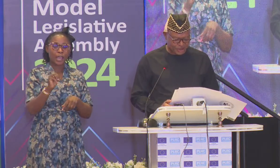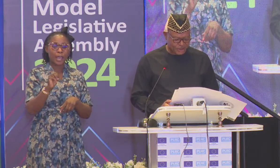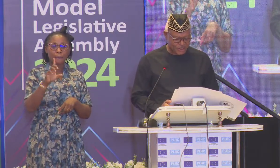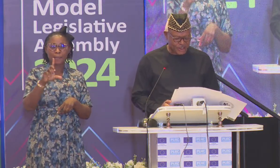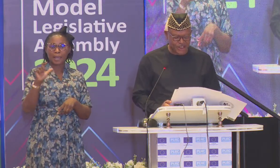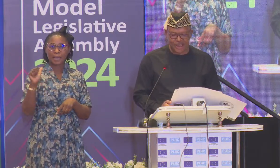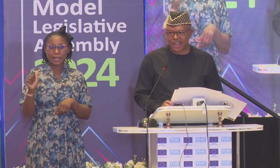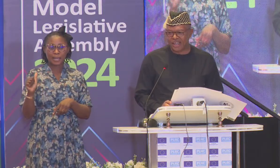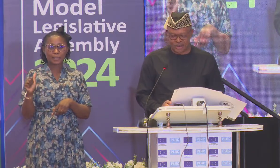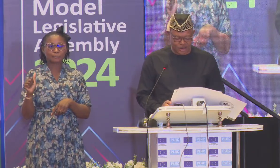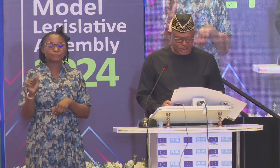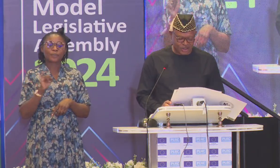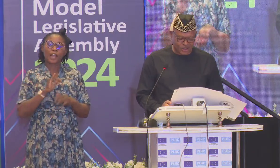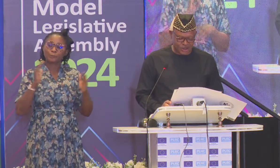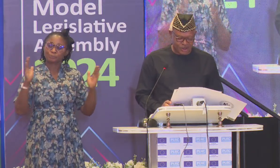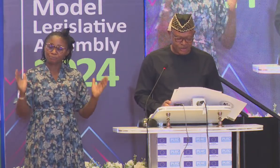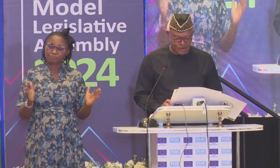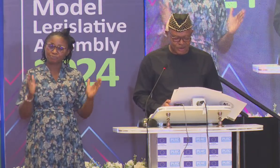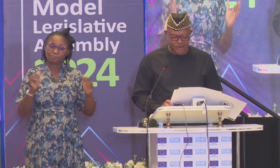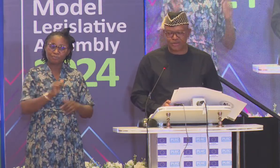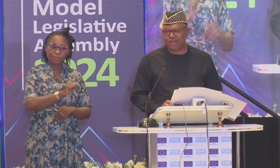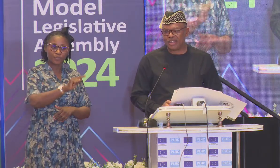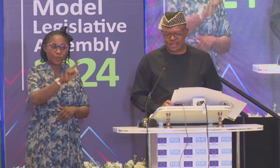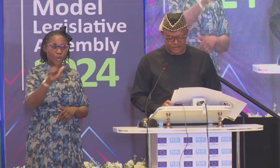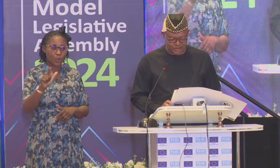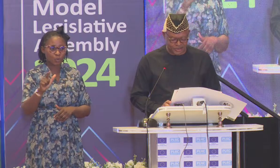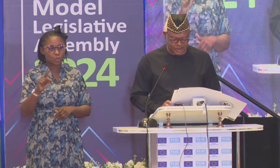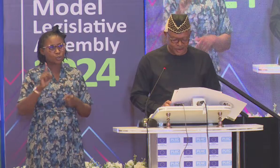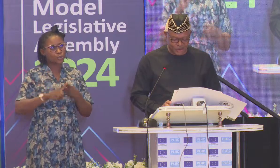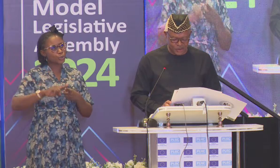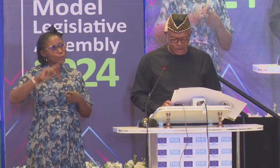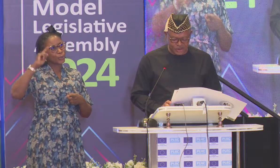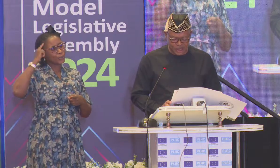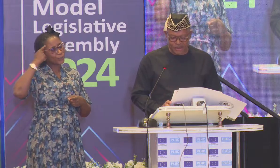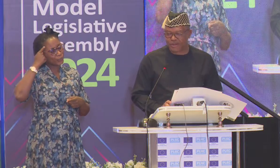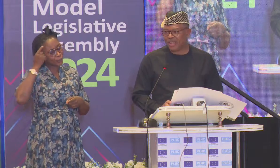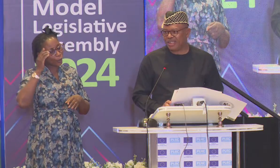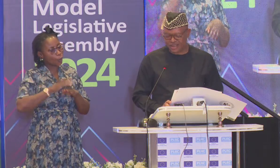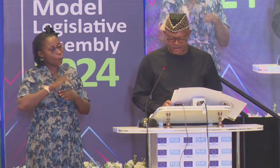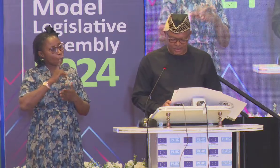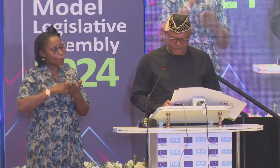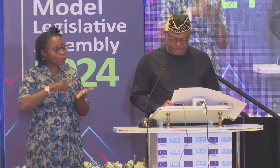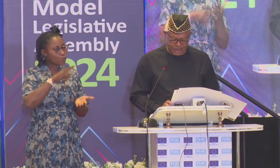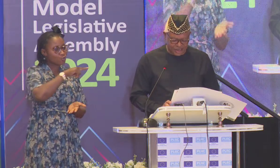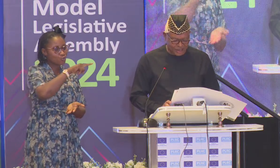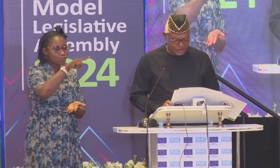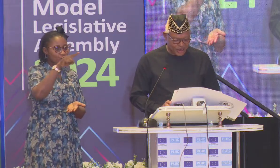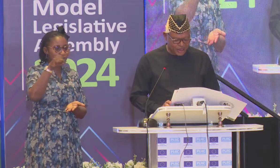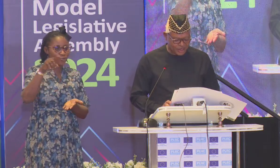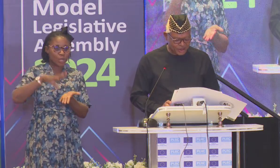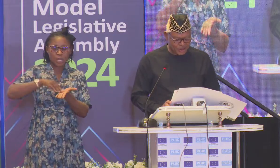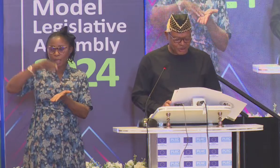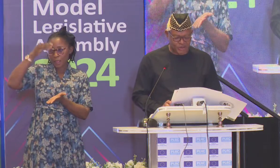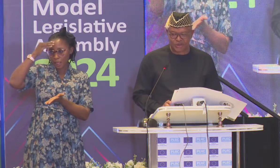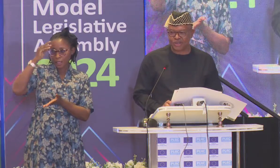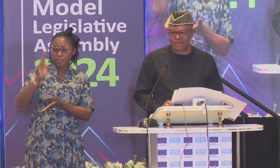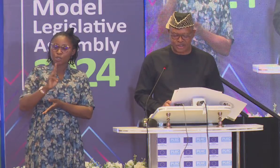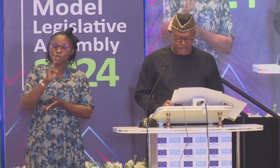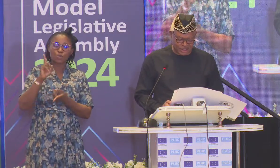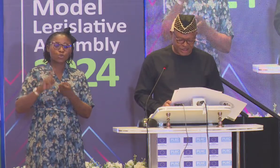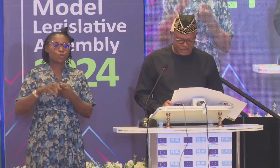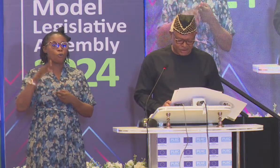session, I encourage all of you to reflect on what you have learned and apply it to your